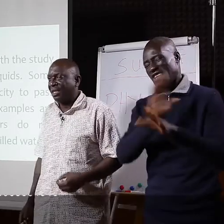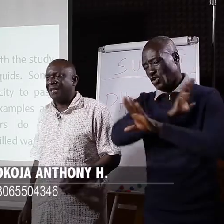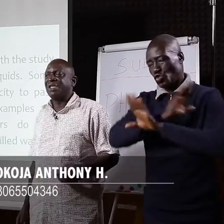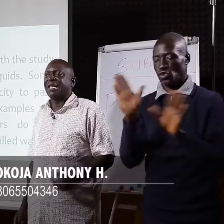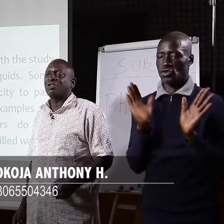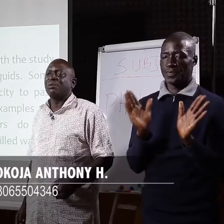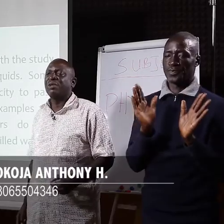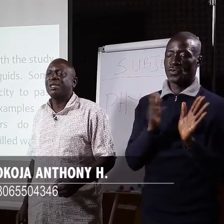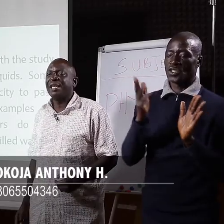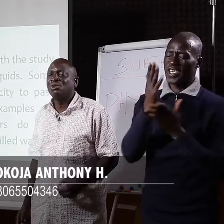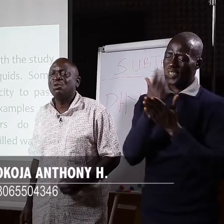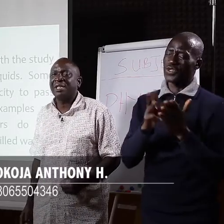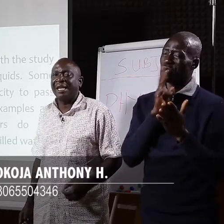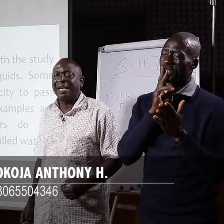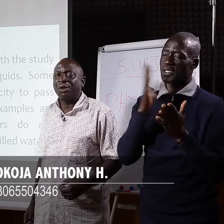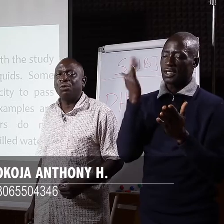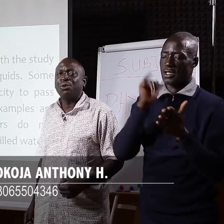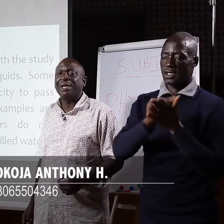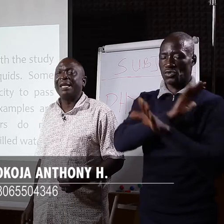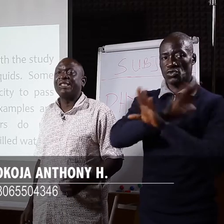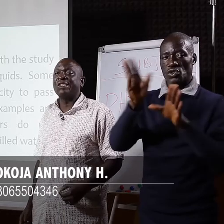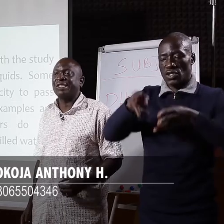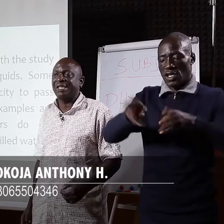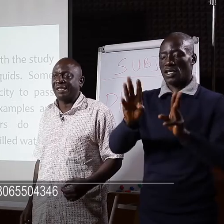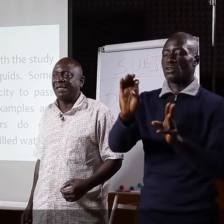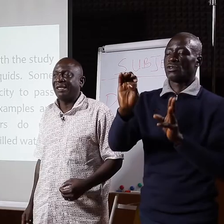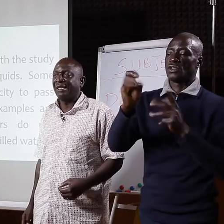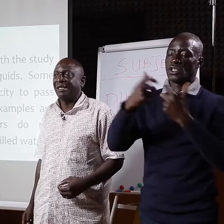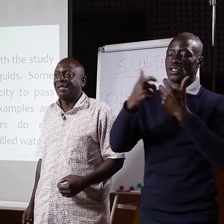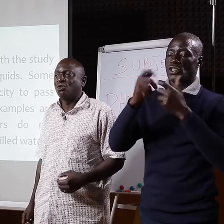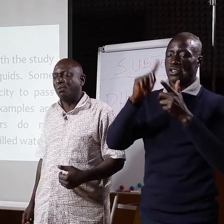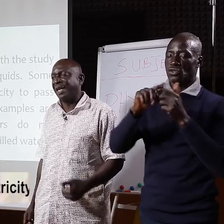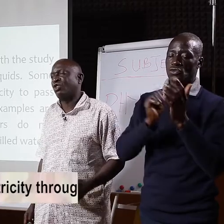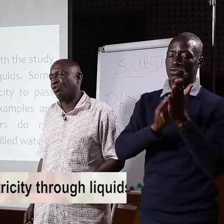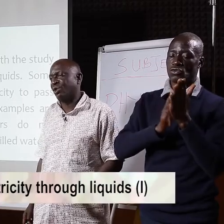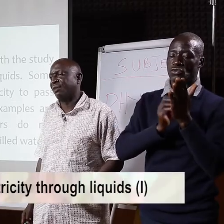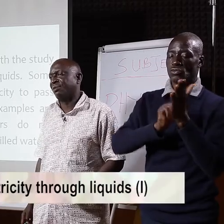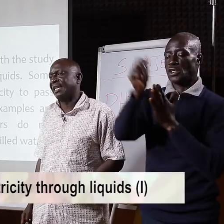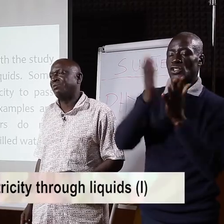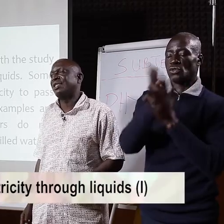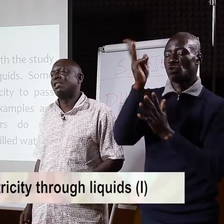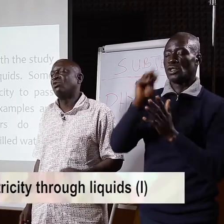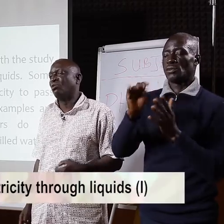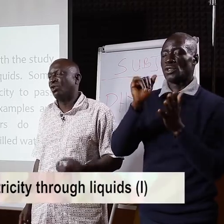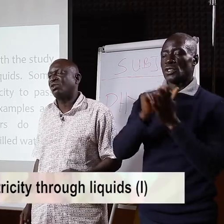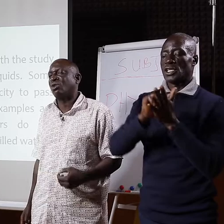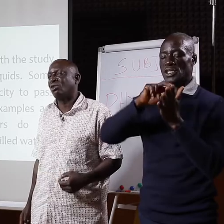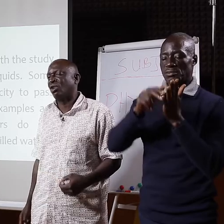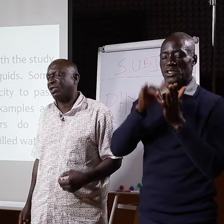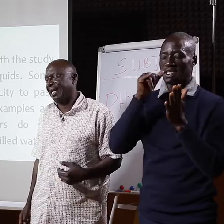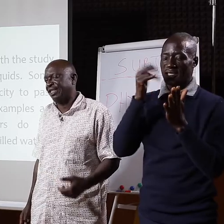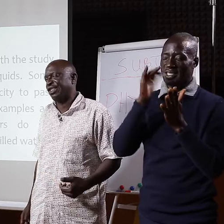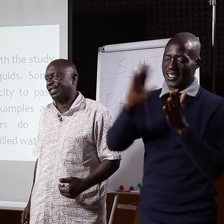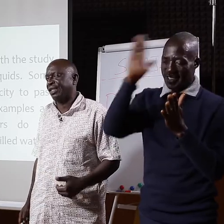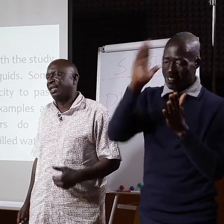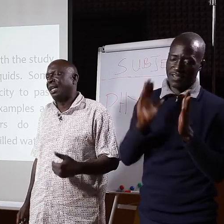not. That means there are some liquids that do not allow electricity to pass through them. That means they do not